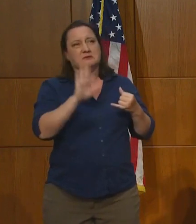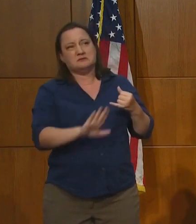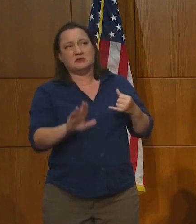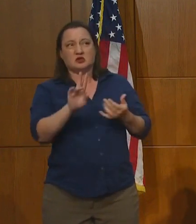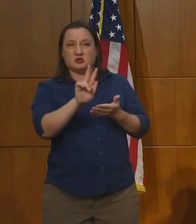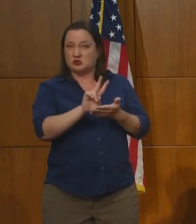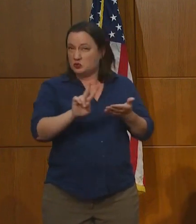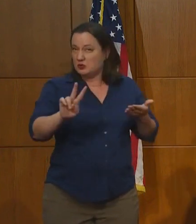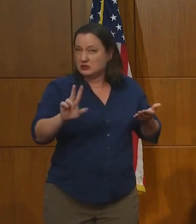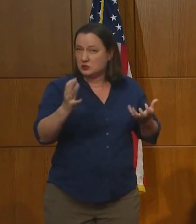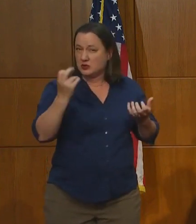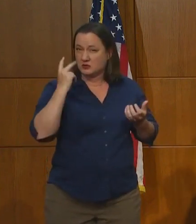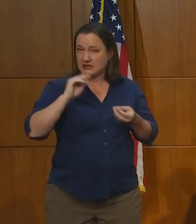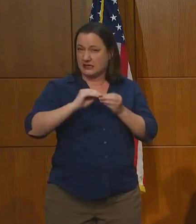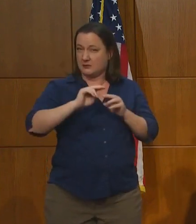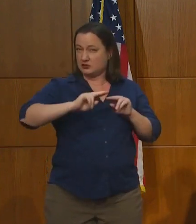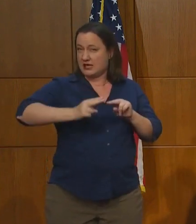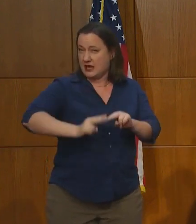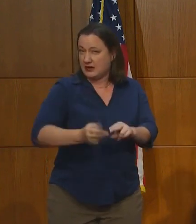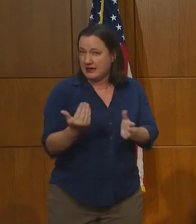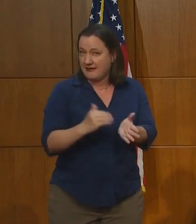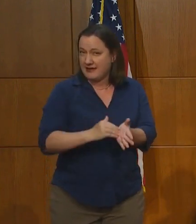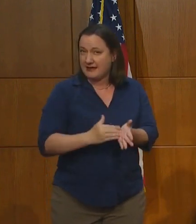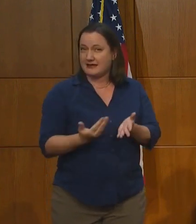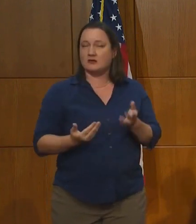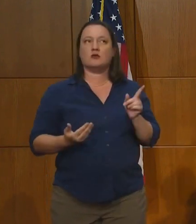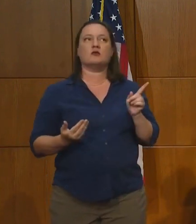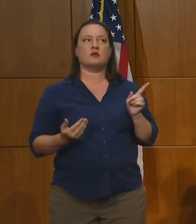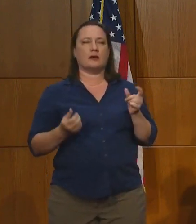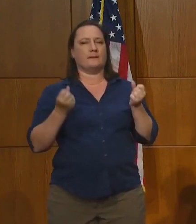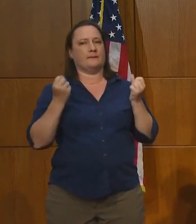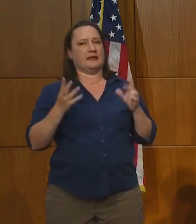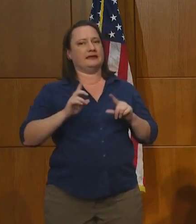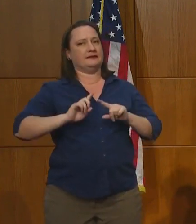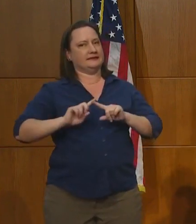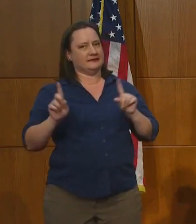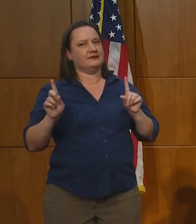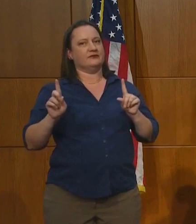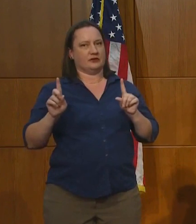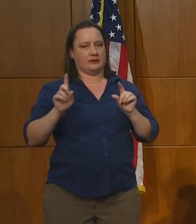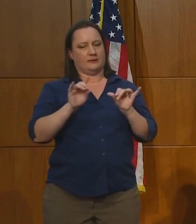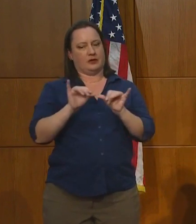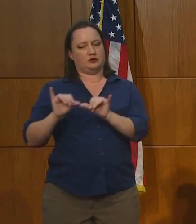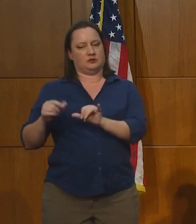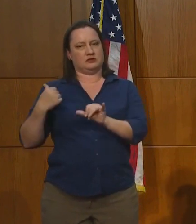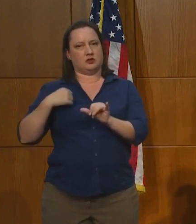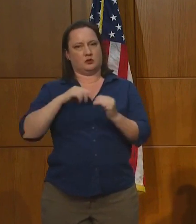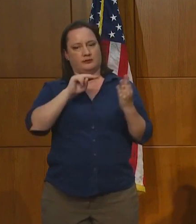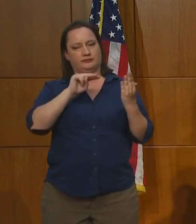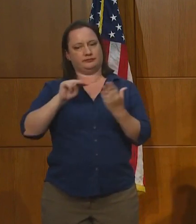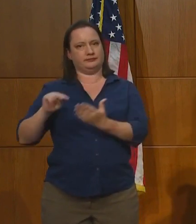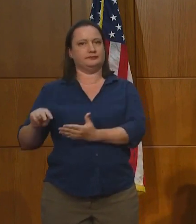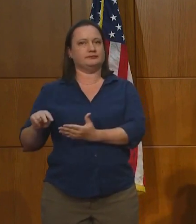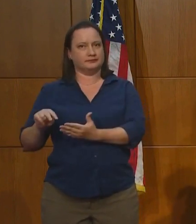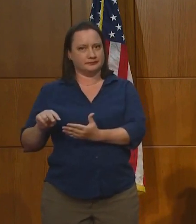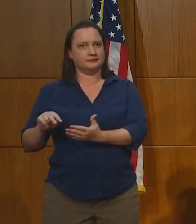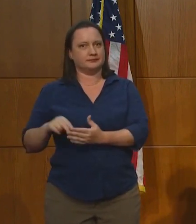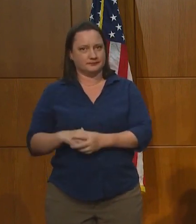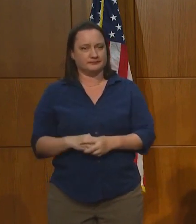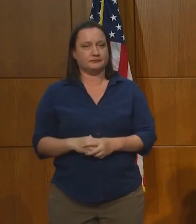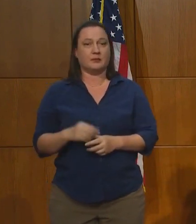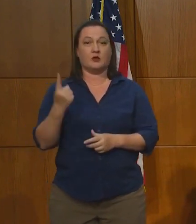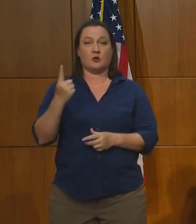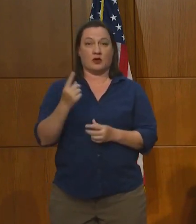different, metrics that we're following, and really, one of the most important things, and we've been in contact with